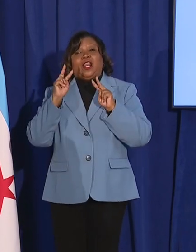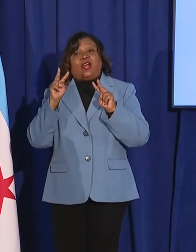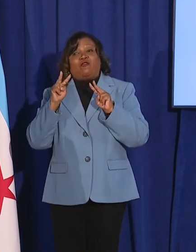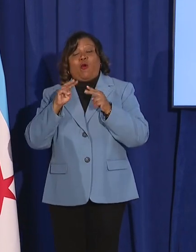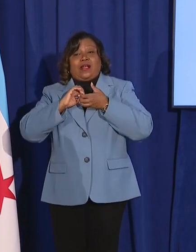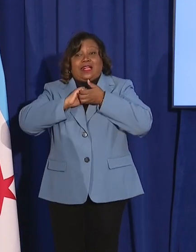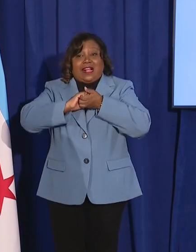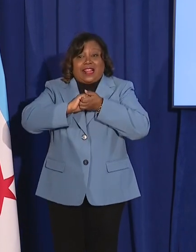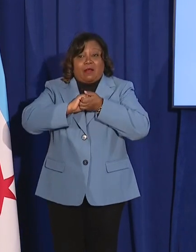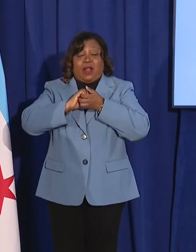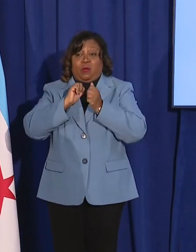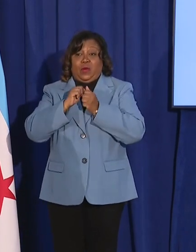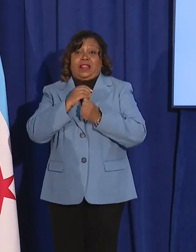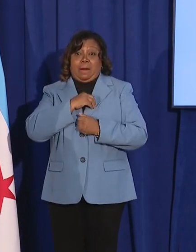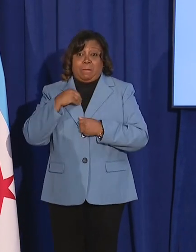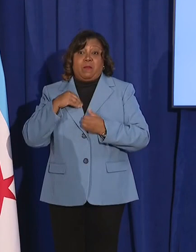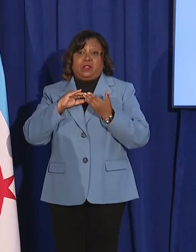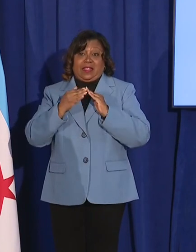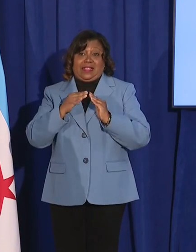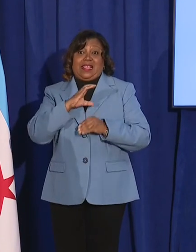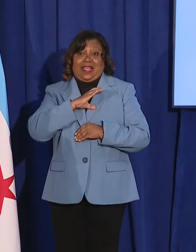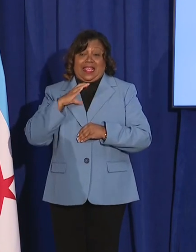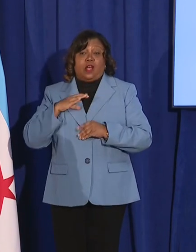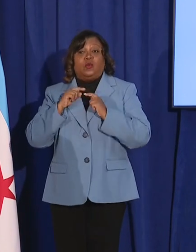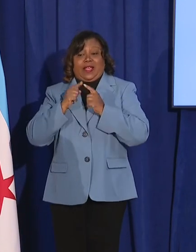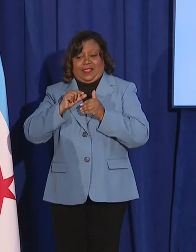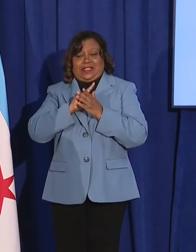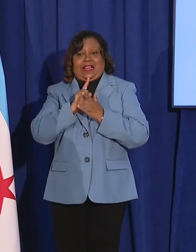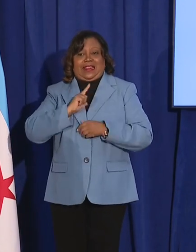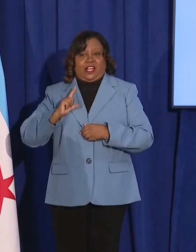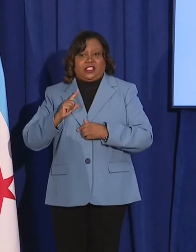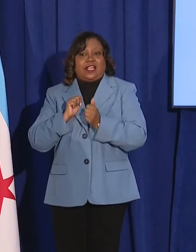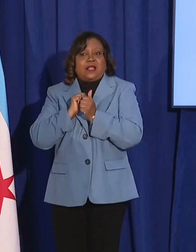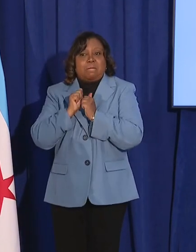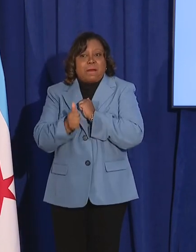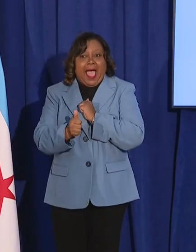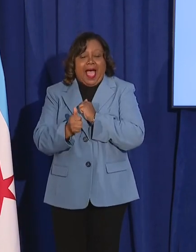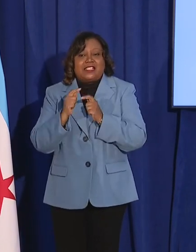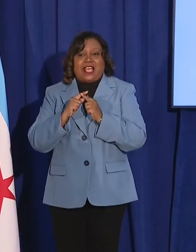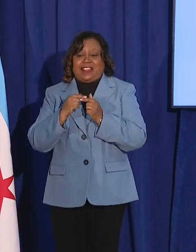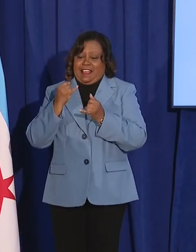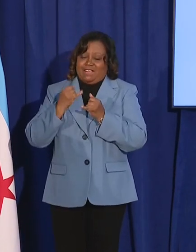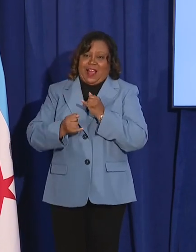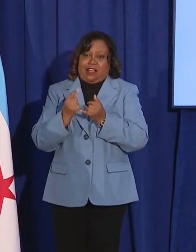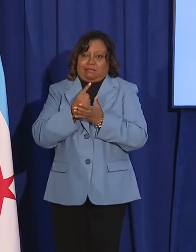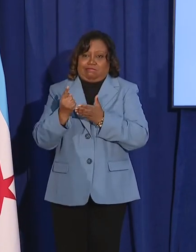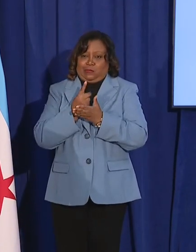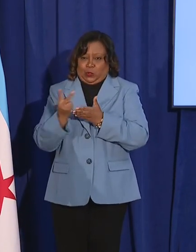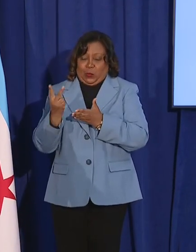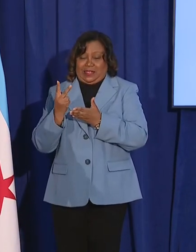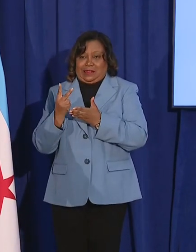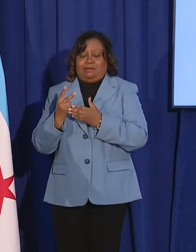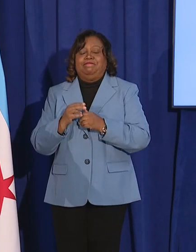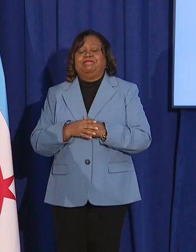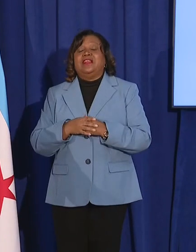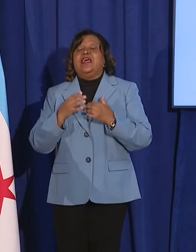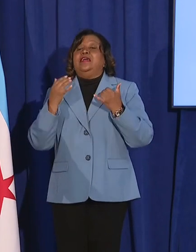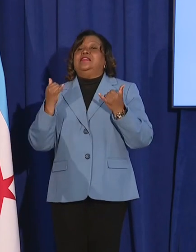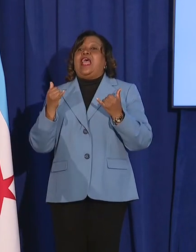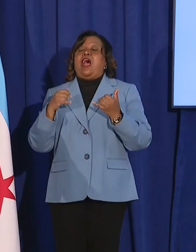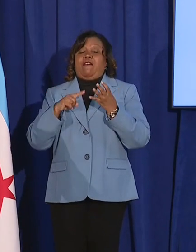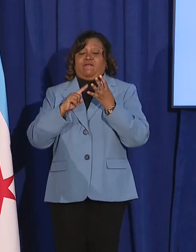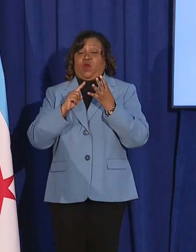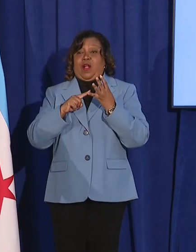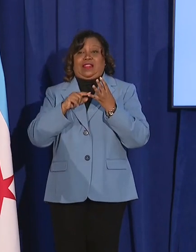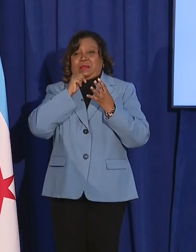forward to collaborating with members of the city council to get this legislation passed in the final few weeks, the next few weeks. Now, fourth,